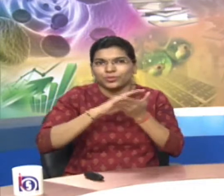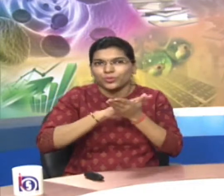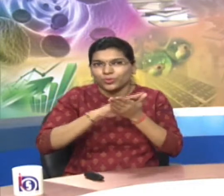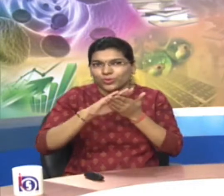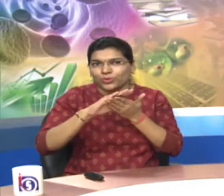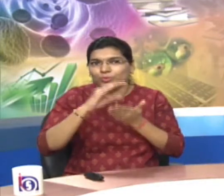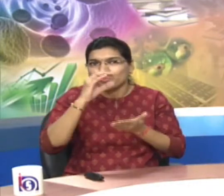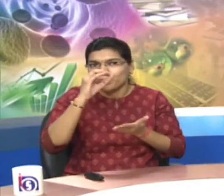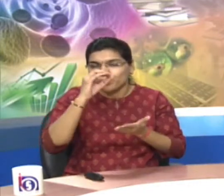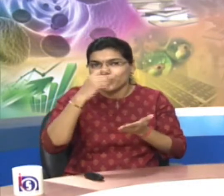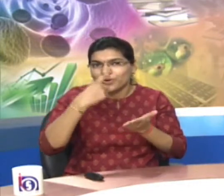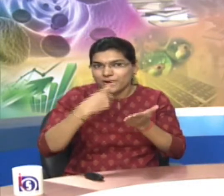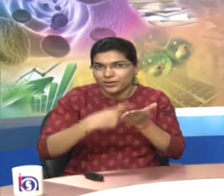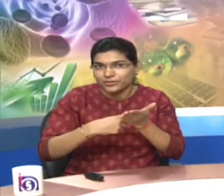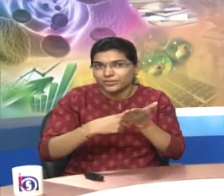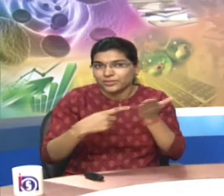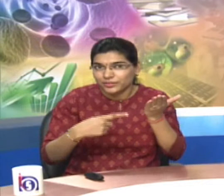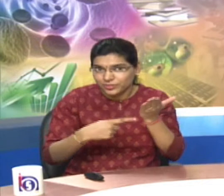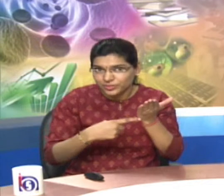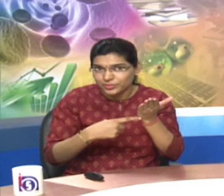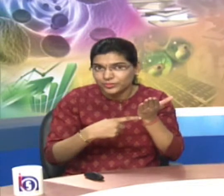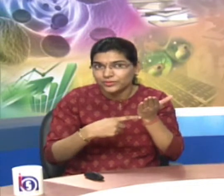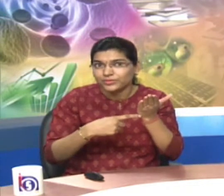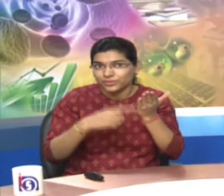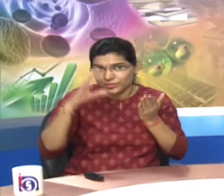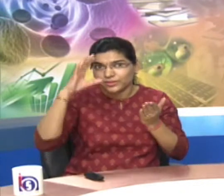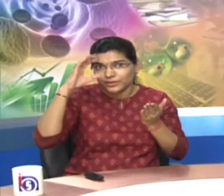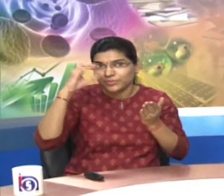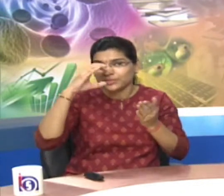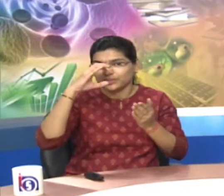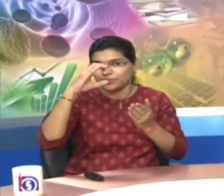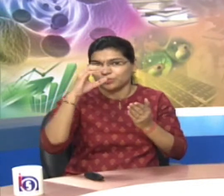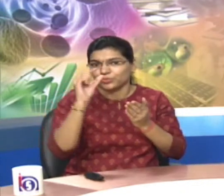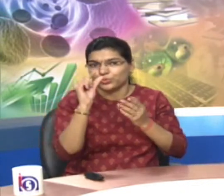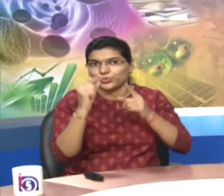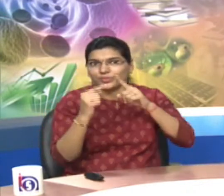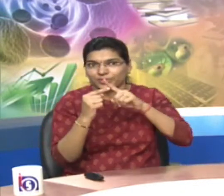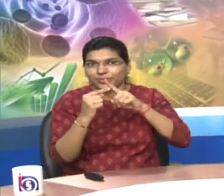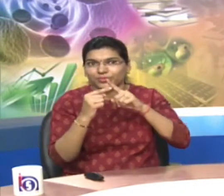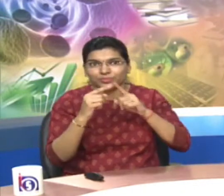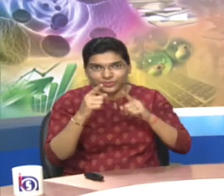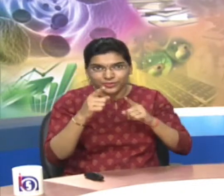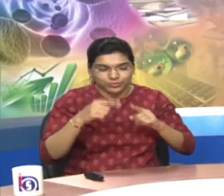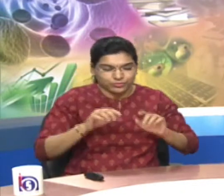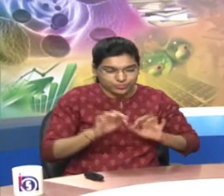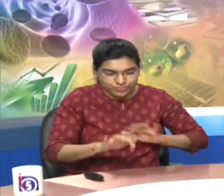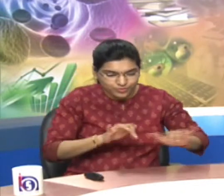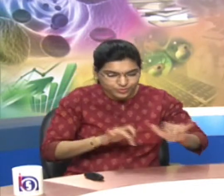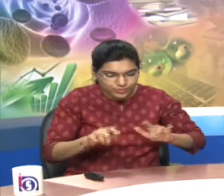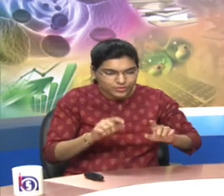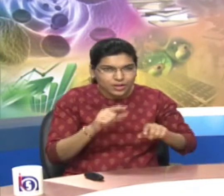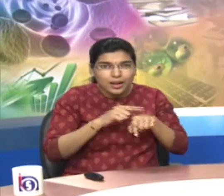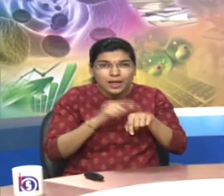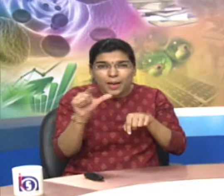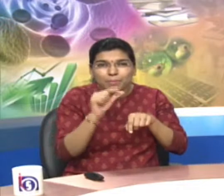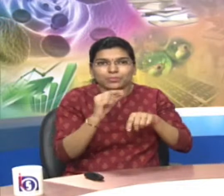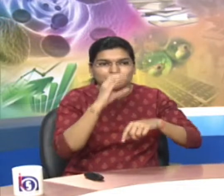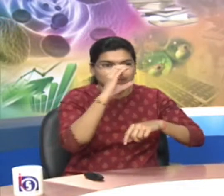buttons. This is the spelling of shortcut keyboard. I hope you remember